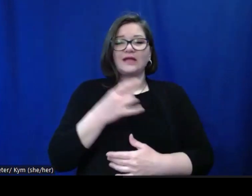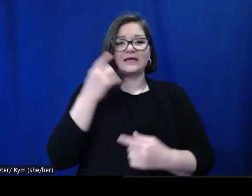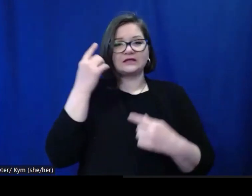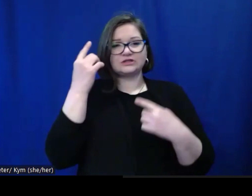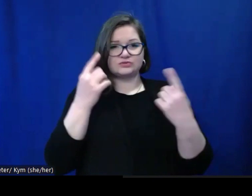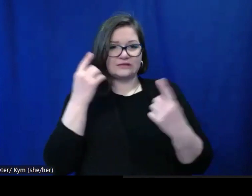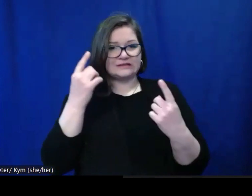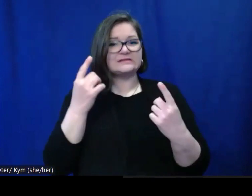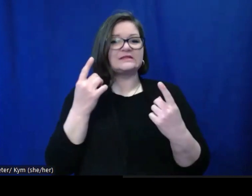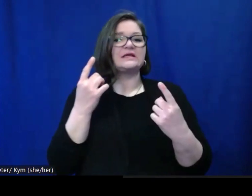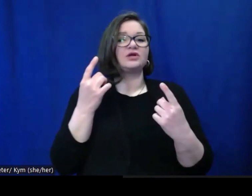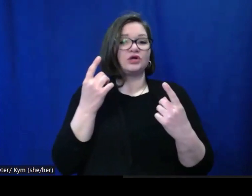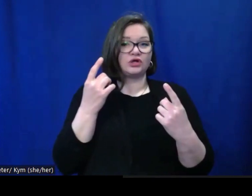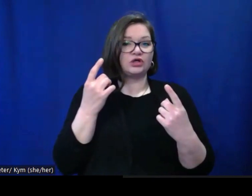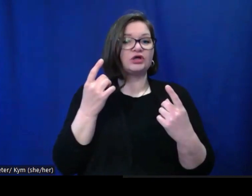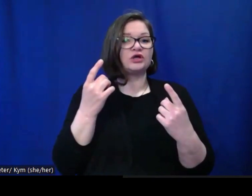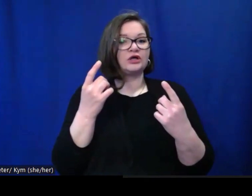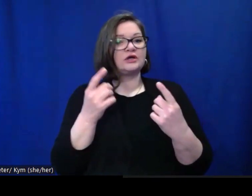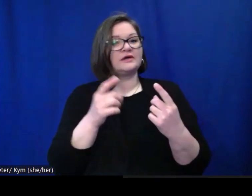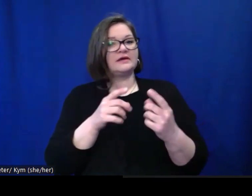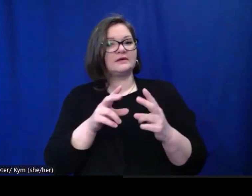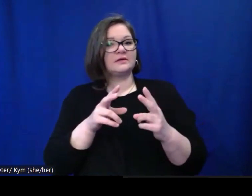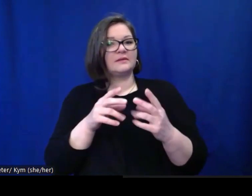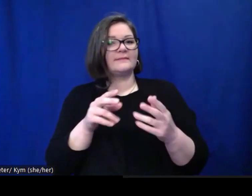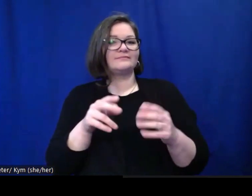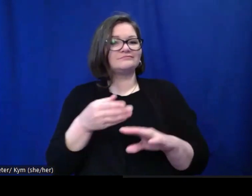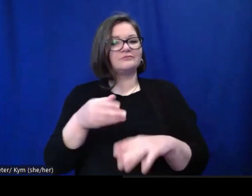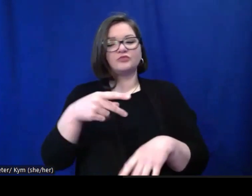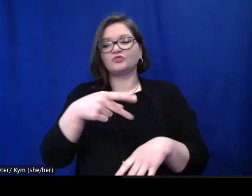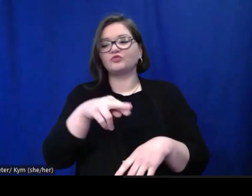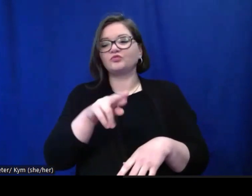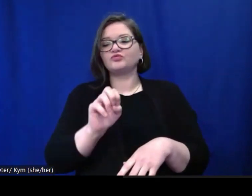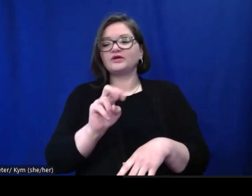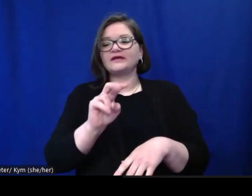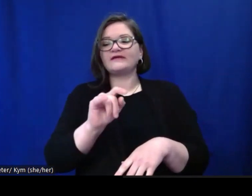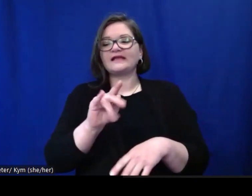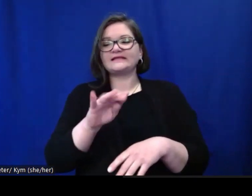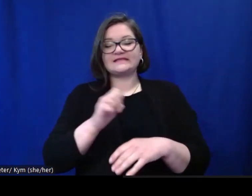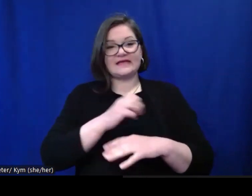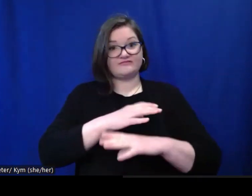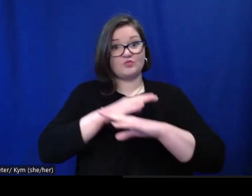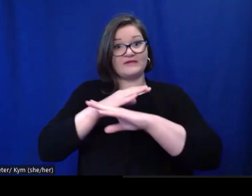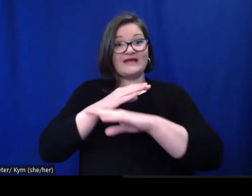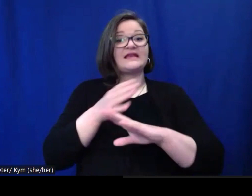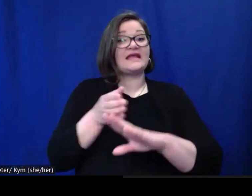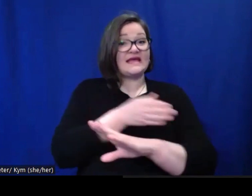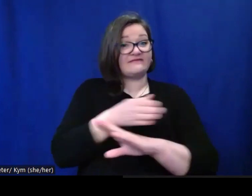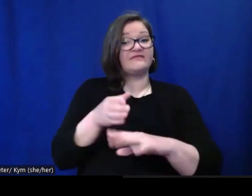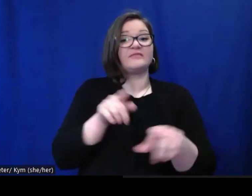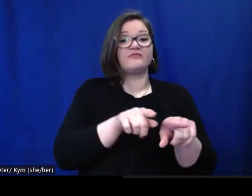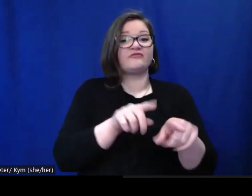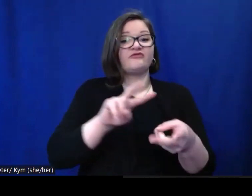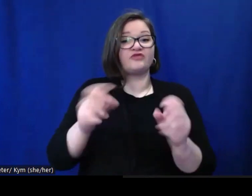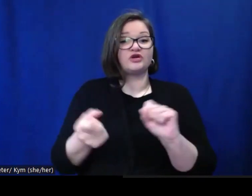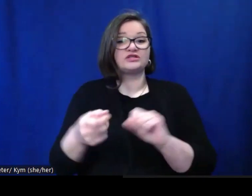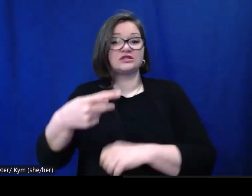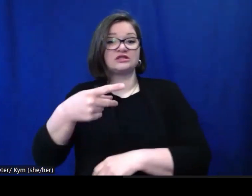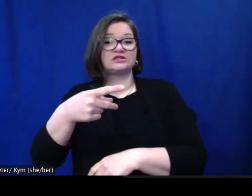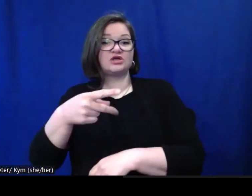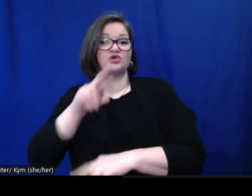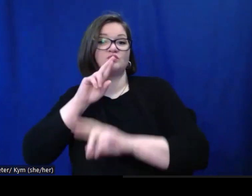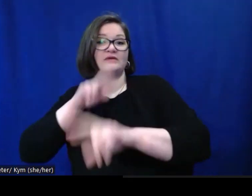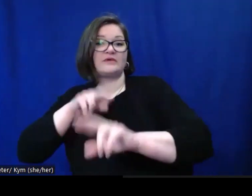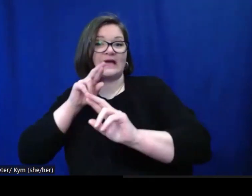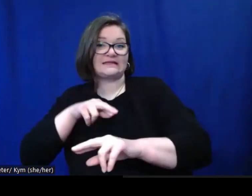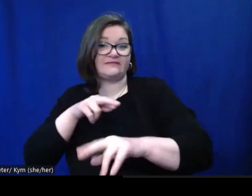be a very reactive society. So as providers, we see the after effects of